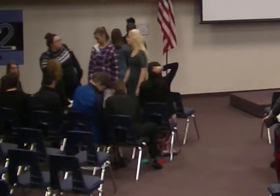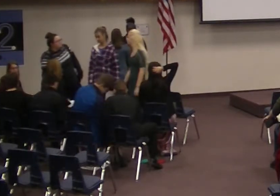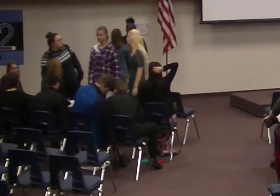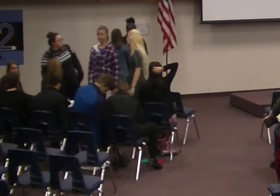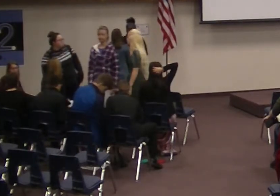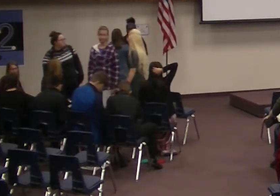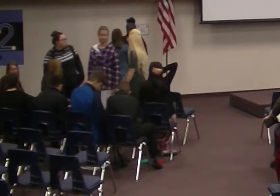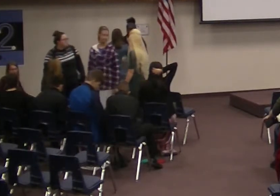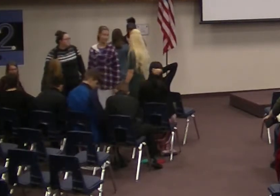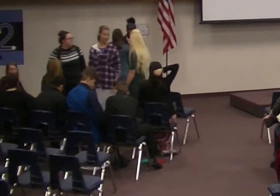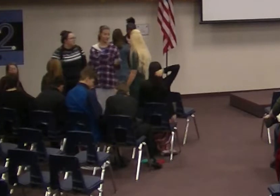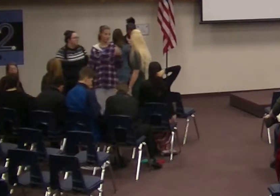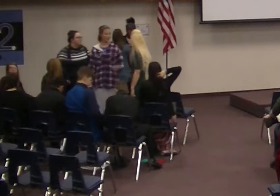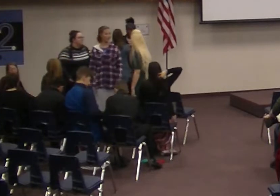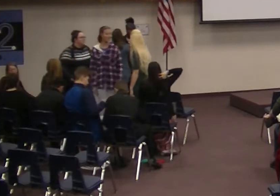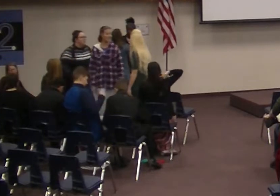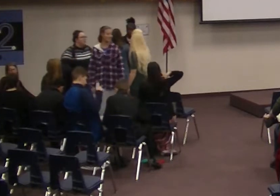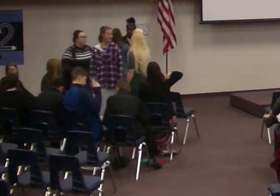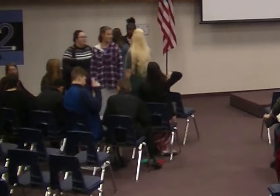So I don't know. I don't know.